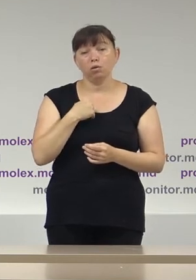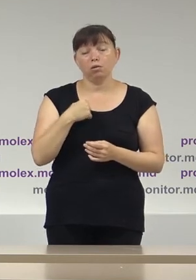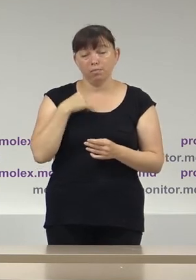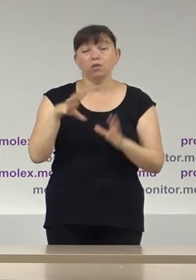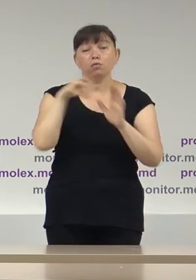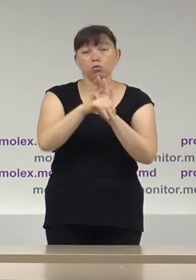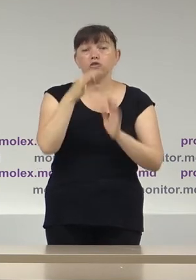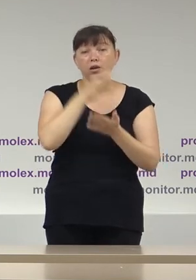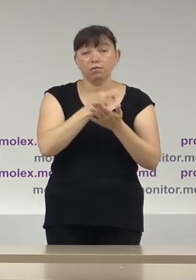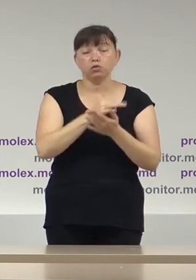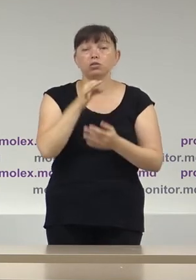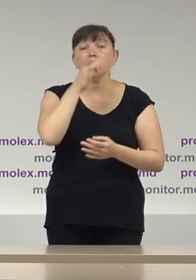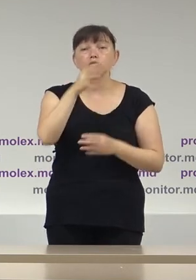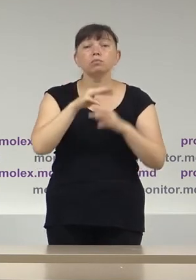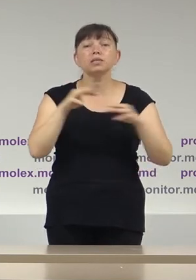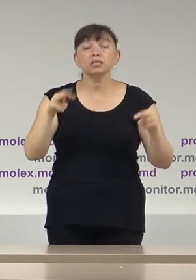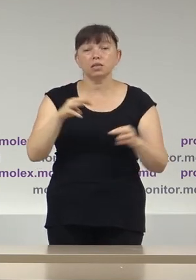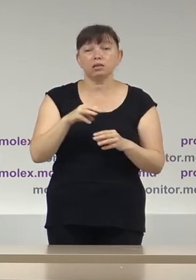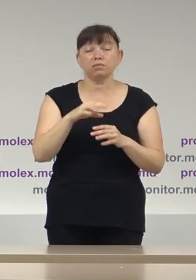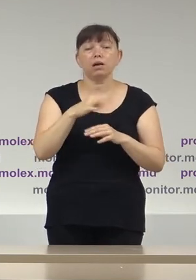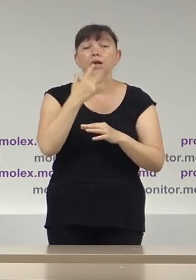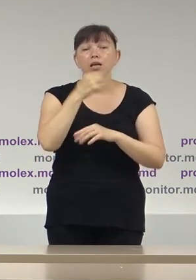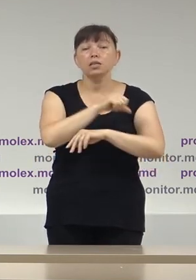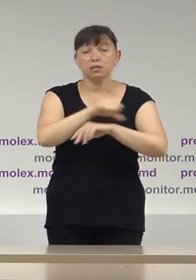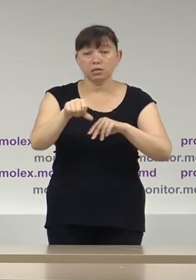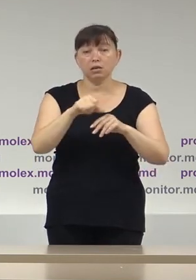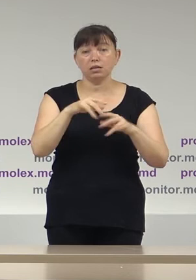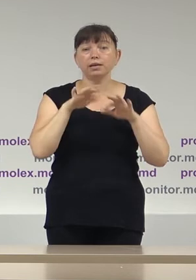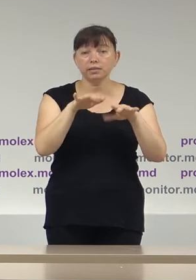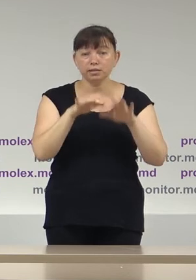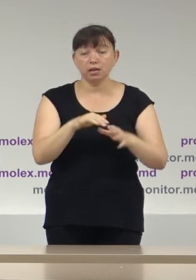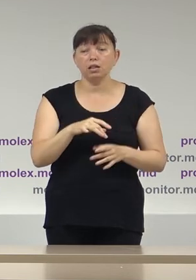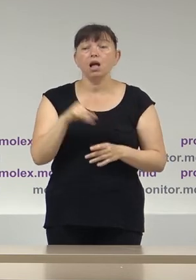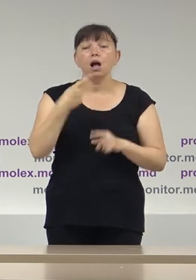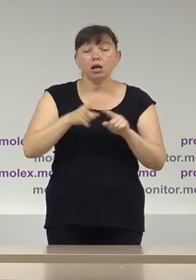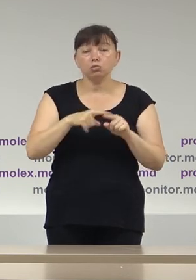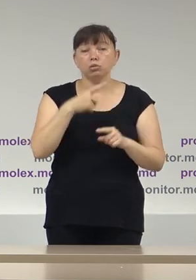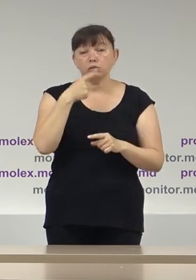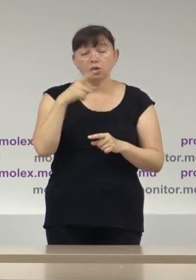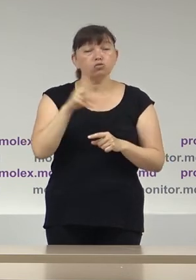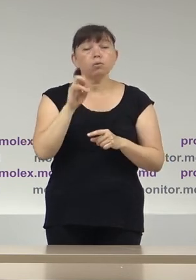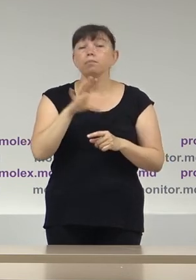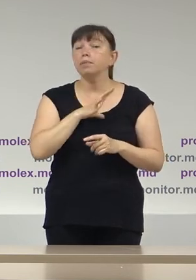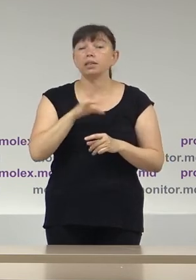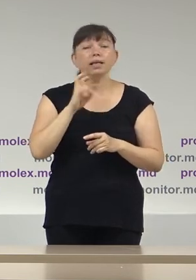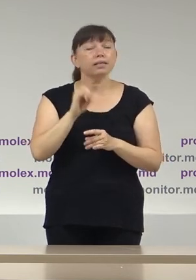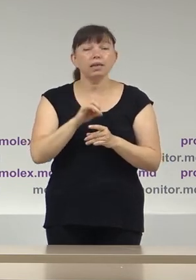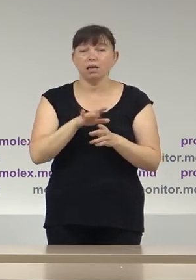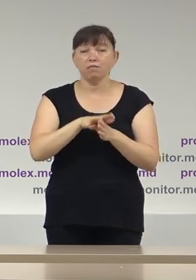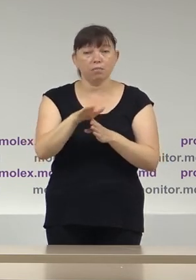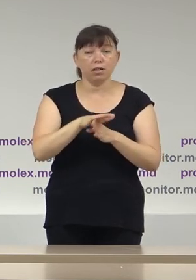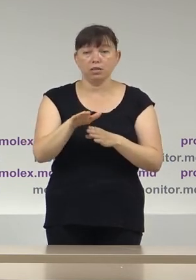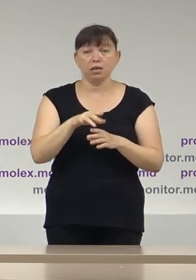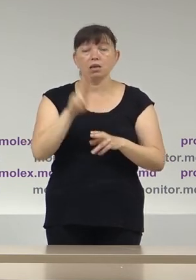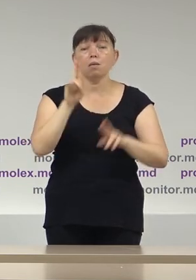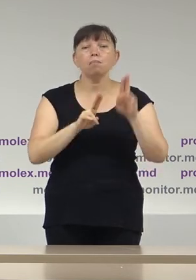hindering their access to meet with voters with diaspora in St. Petersburg. Nevertheless, we have included in the report